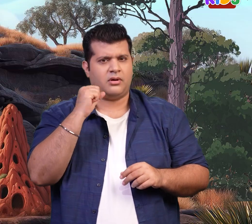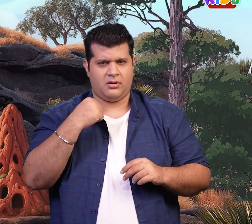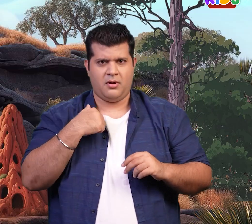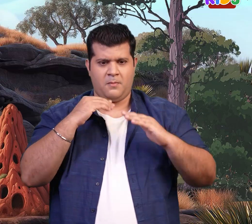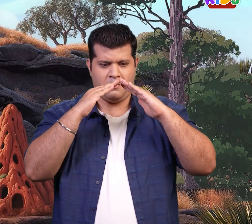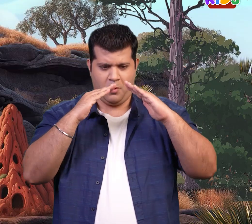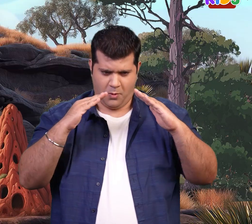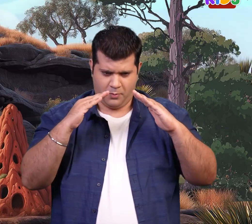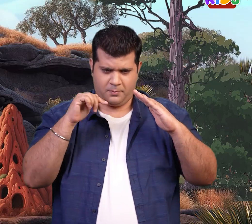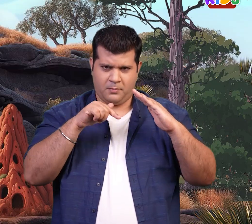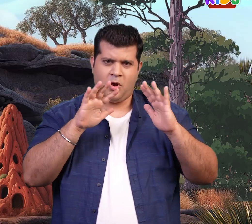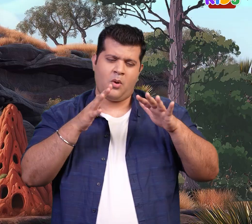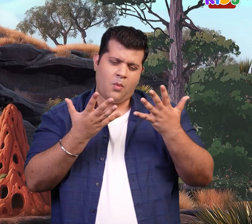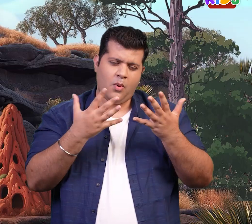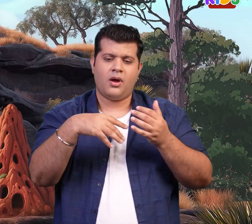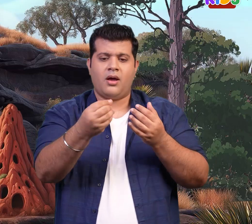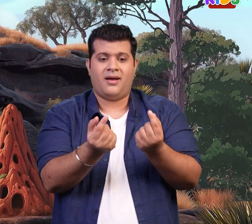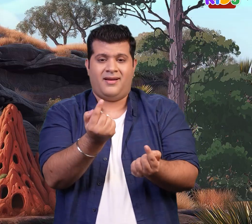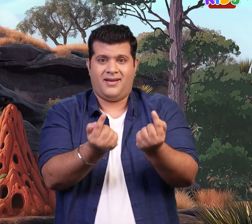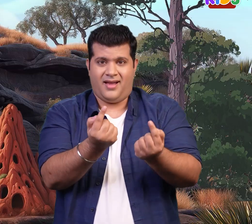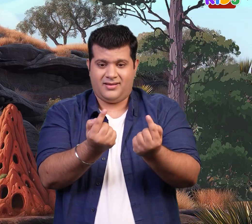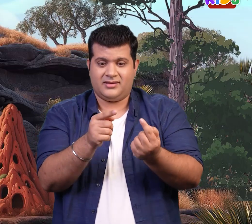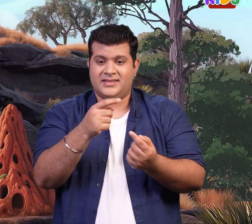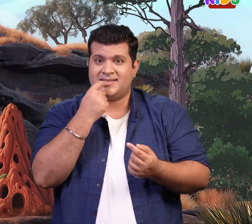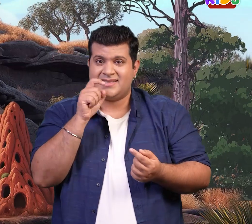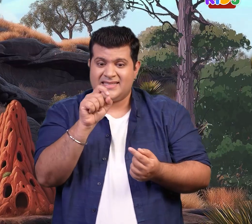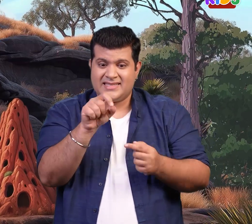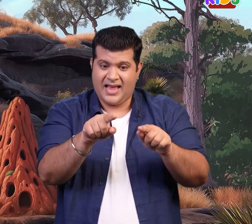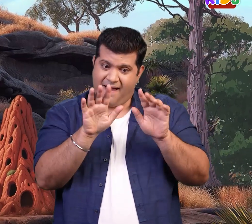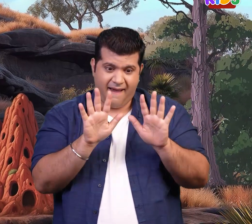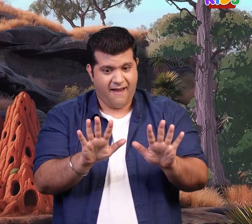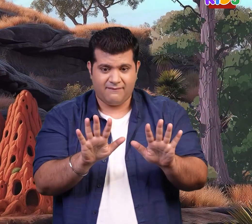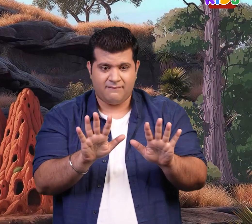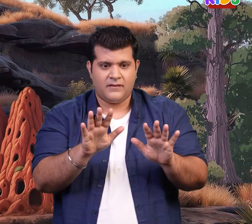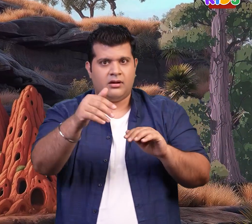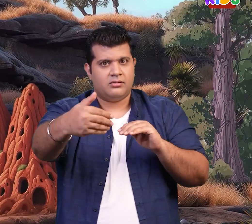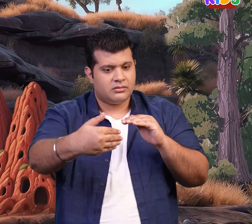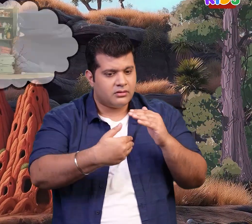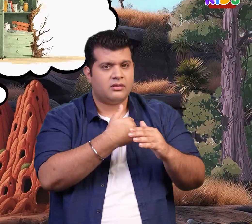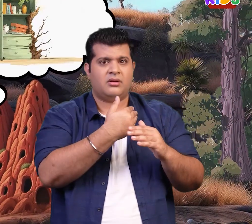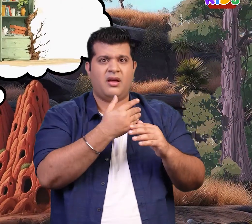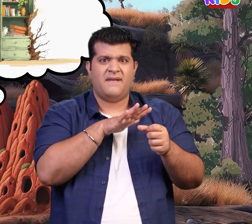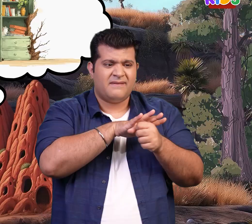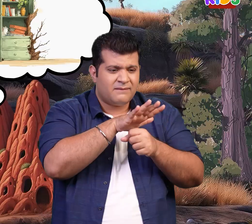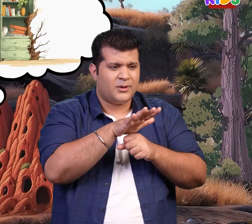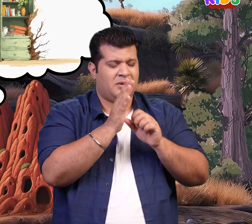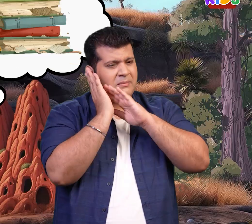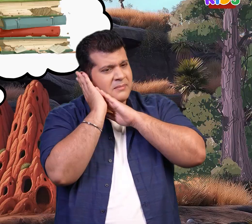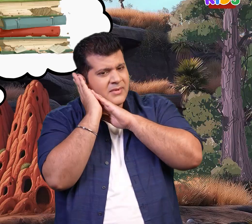I remember that when they are found in our homes or in the gardens, they can destroy our furniture and